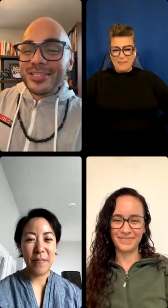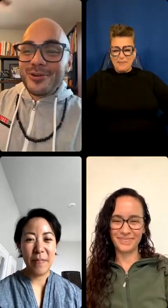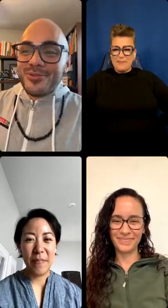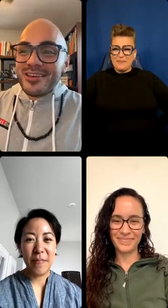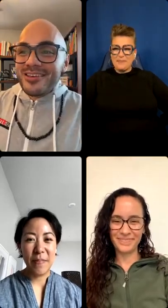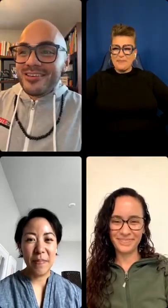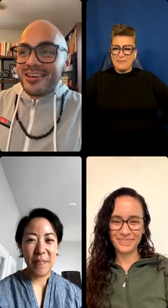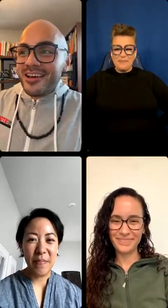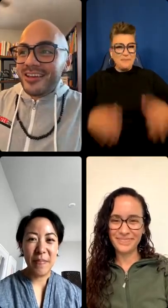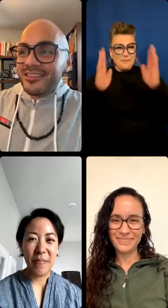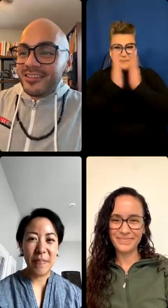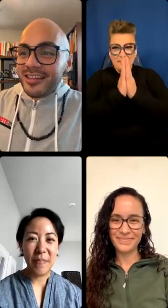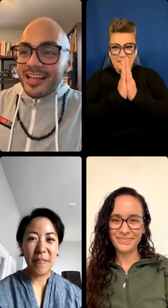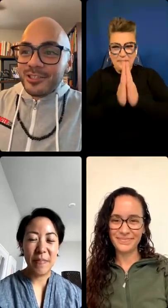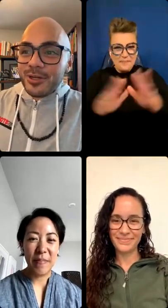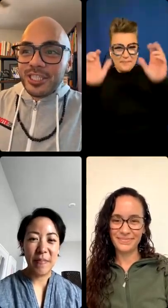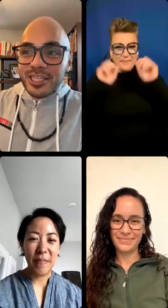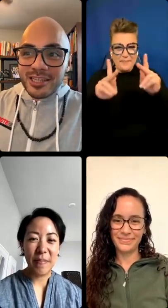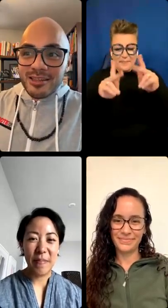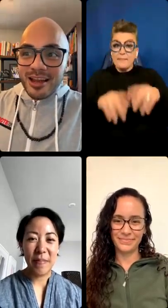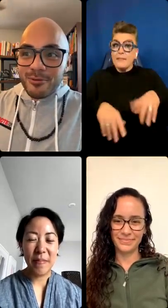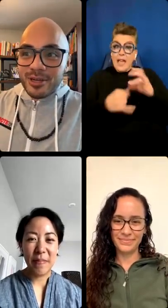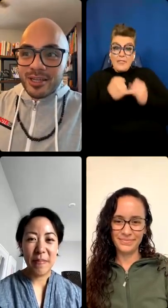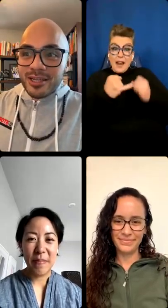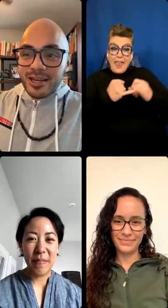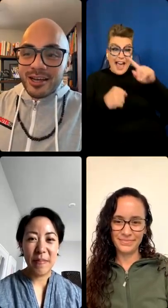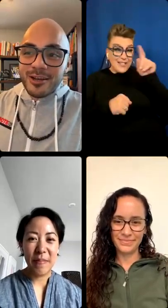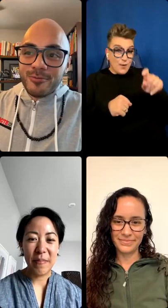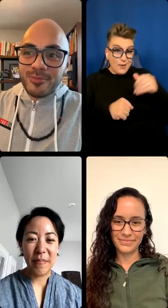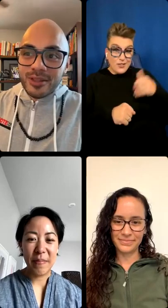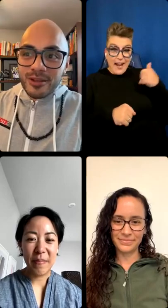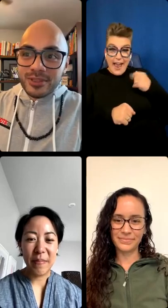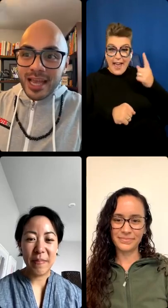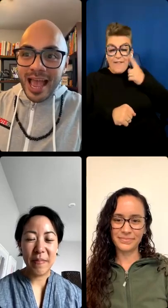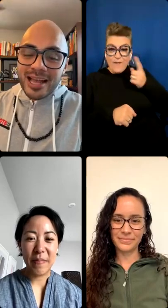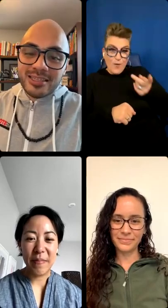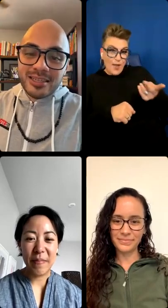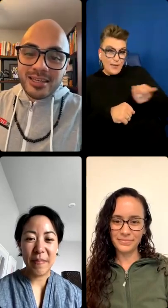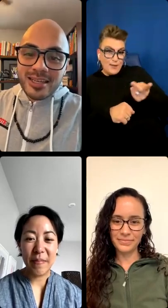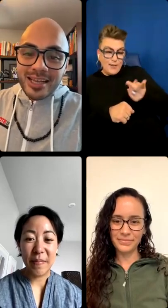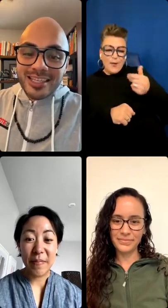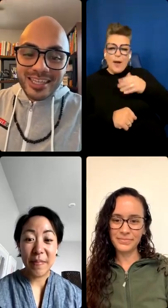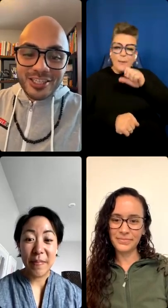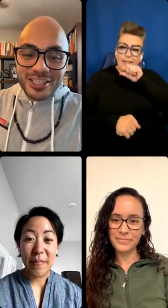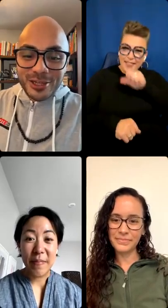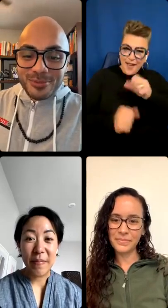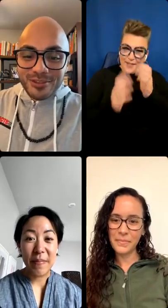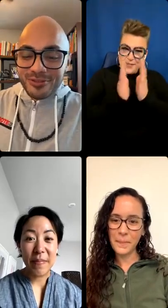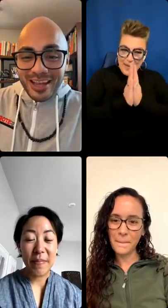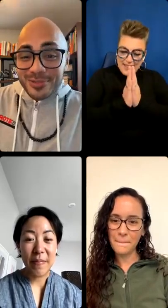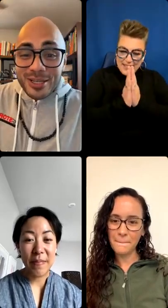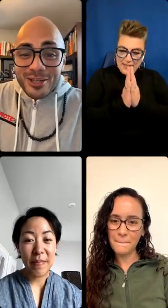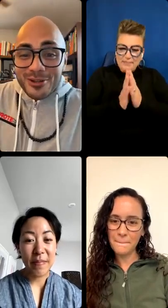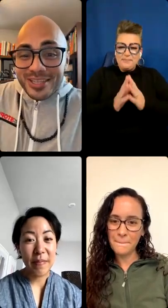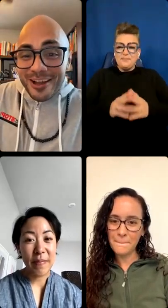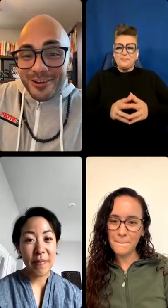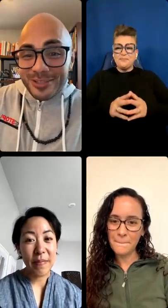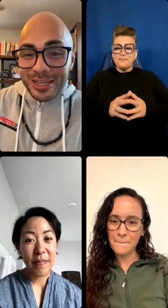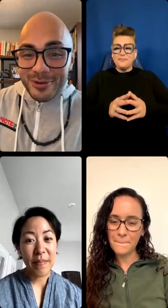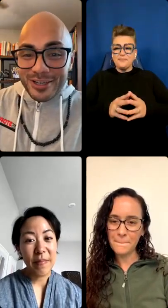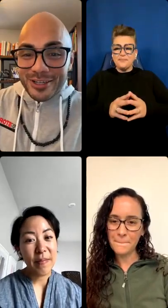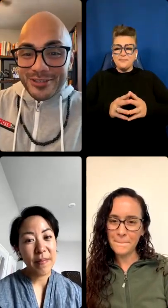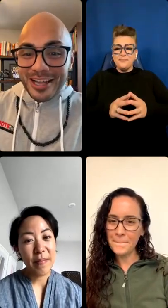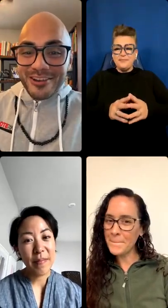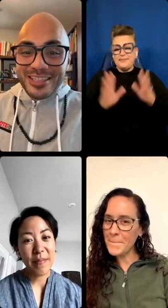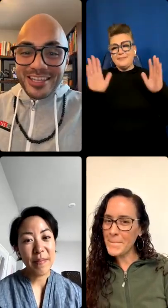All right, so the last question that I would love to ask is, in just terms of as we